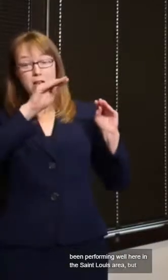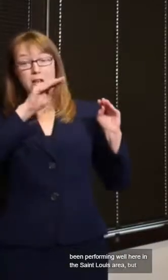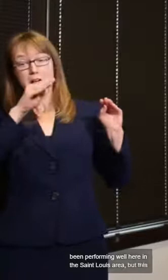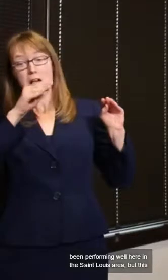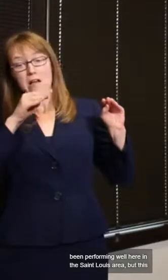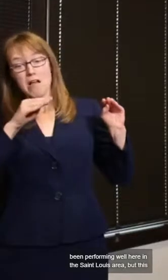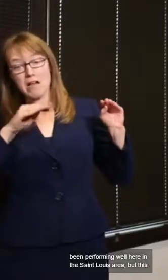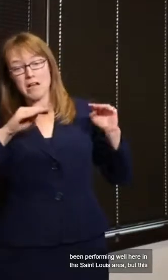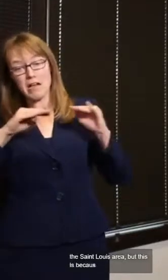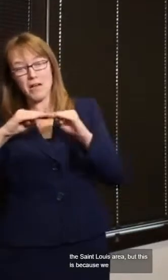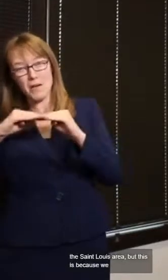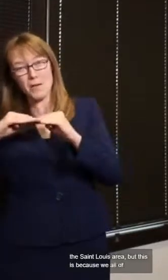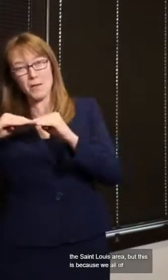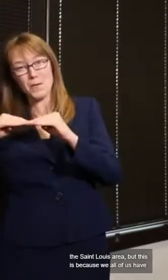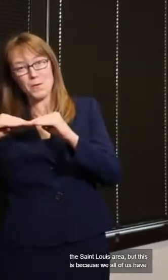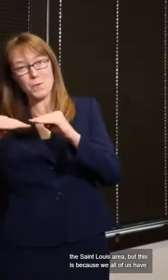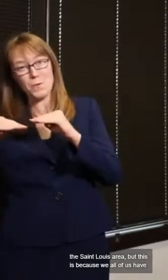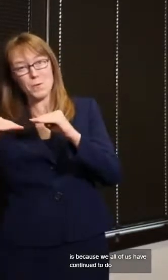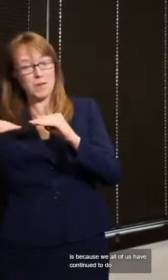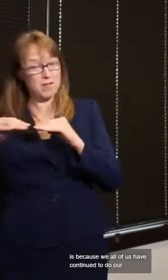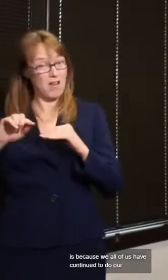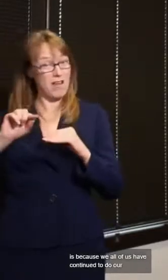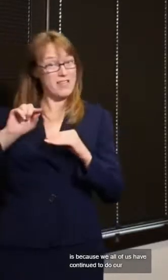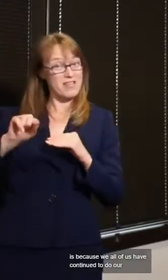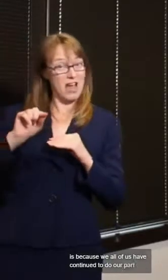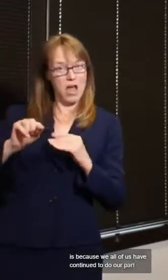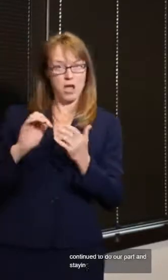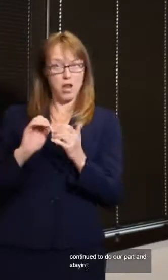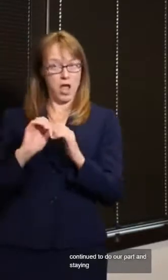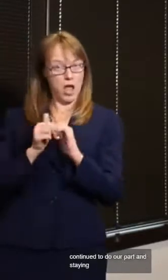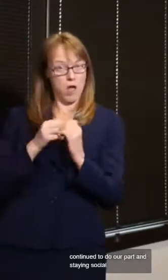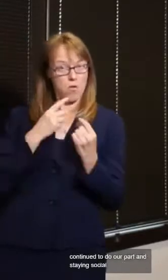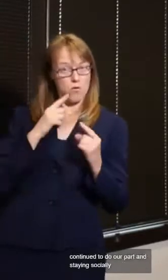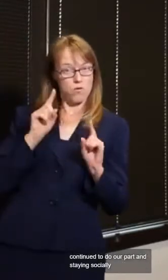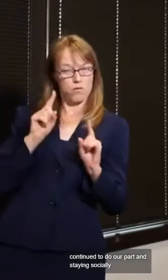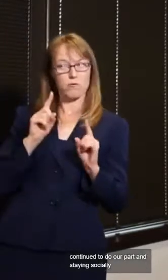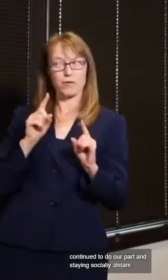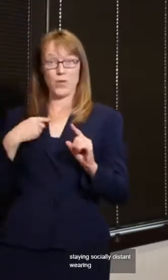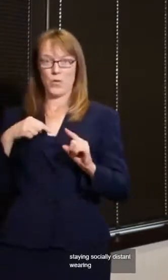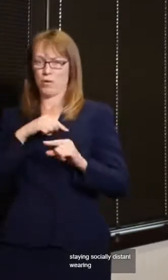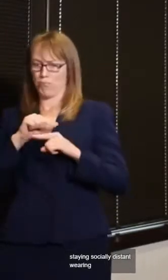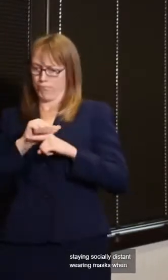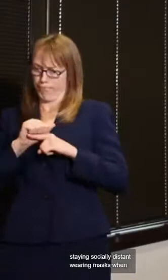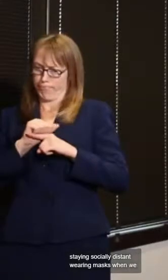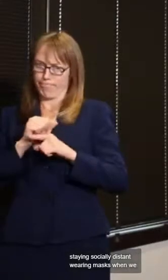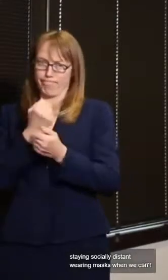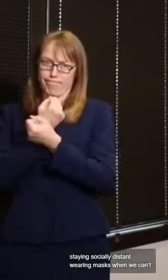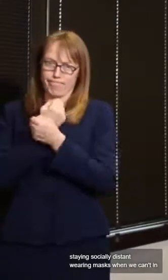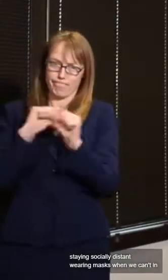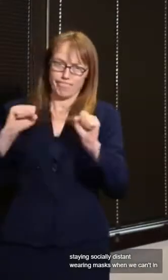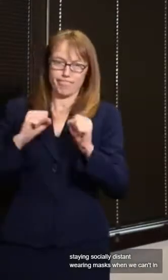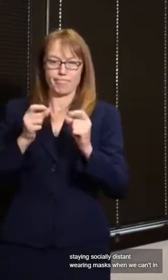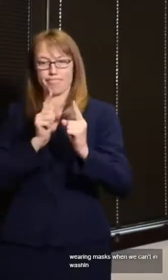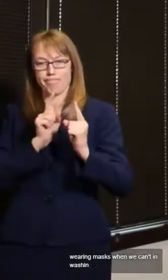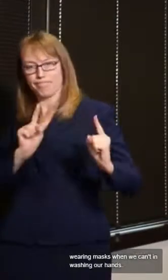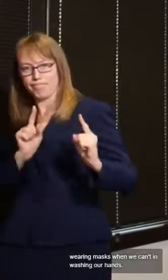is because all of us have continued to do our part in staying socially distant, wearing masks when we can't, and